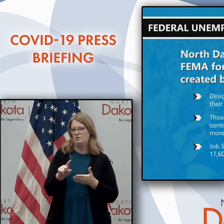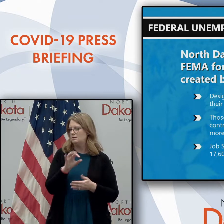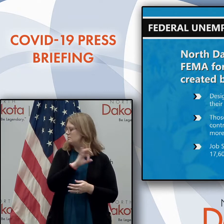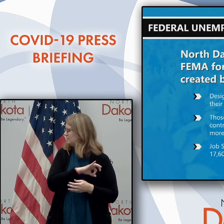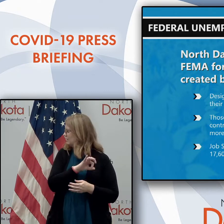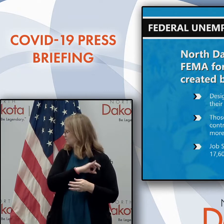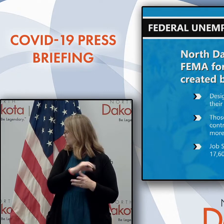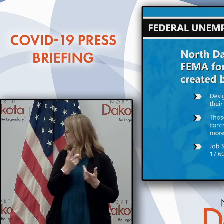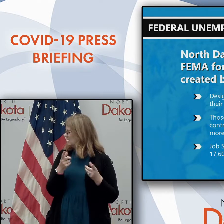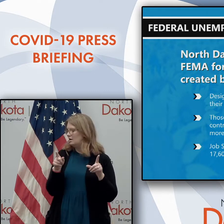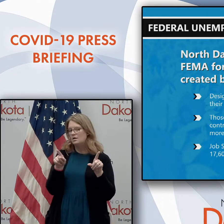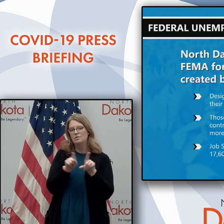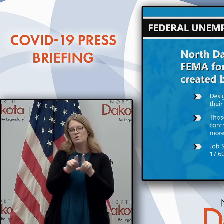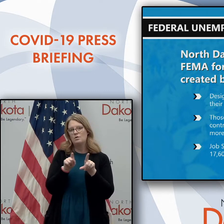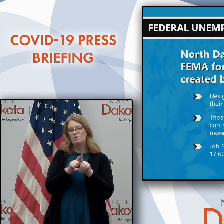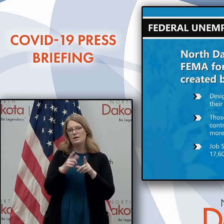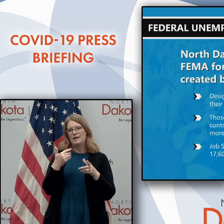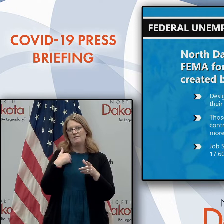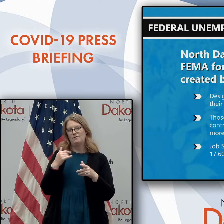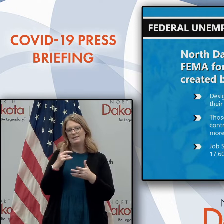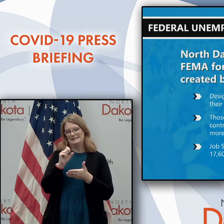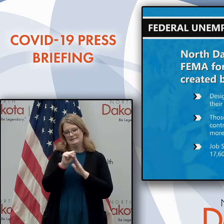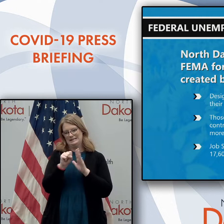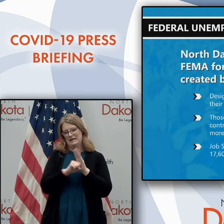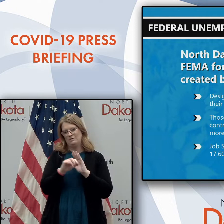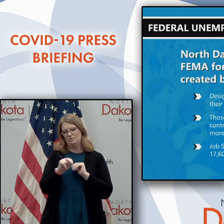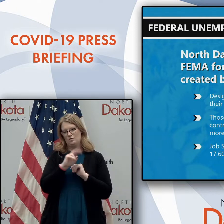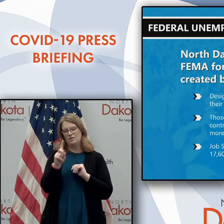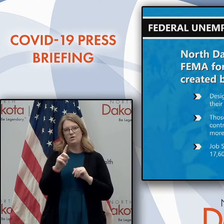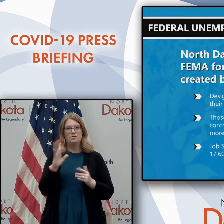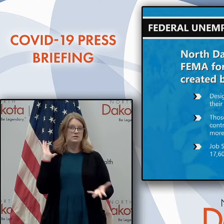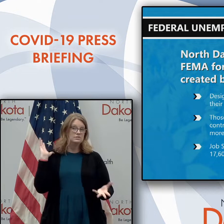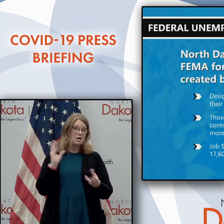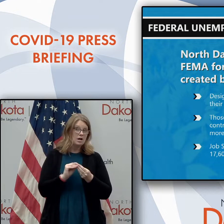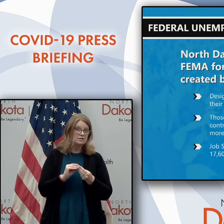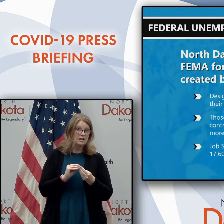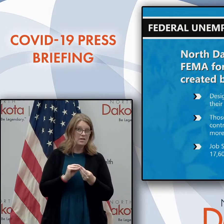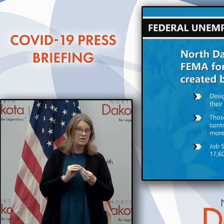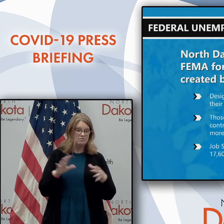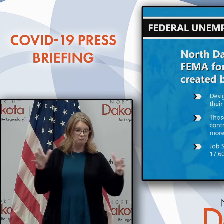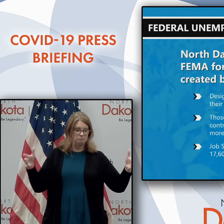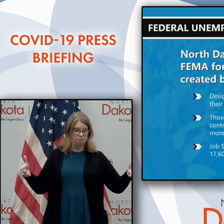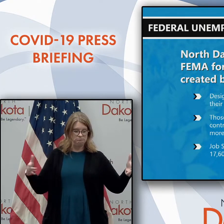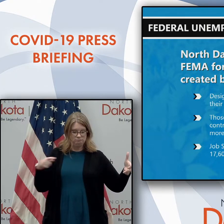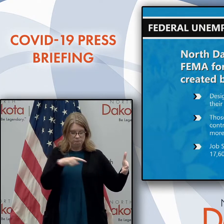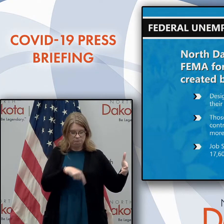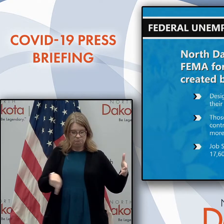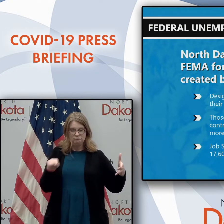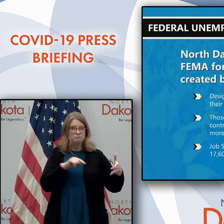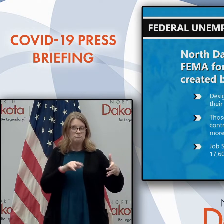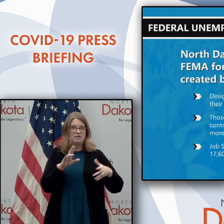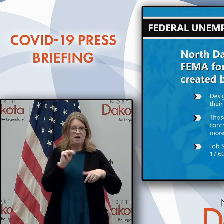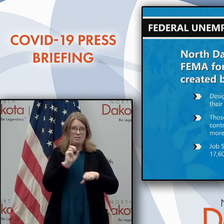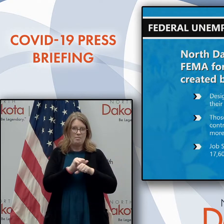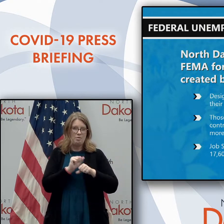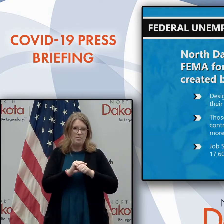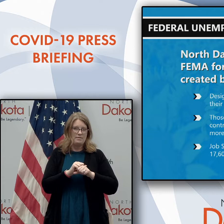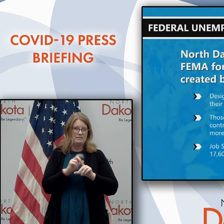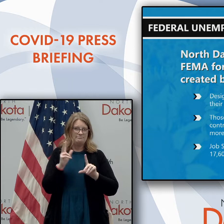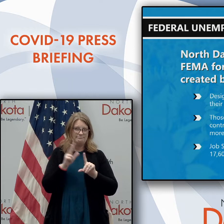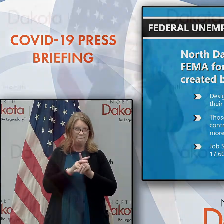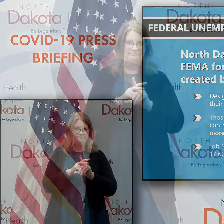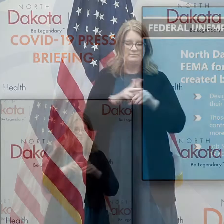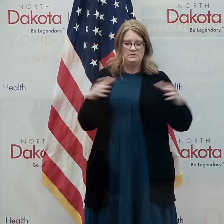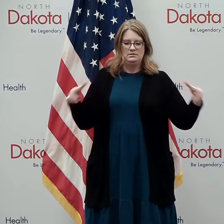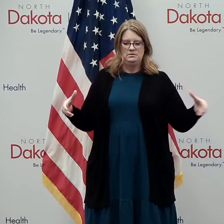benefit that they were already receiving from the state of North Dakota. That's about 41% of the active claimant base. Should note that the